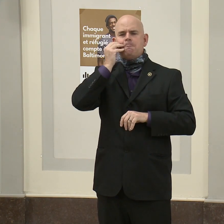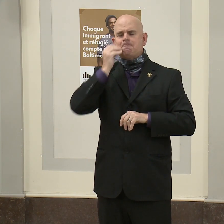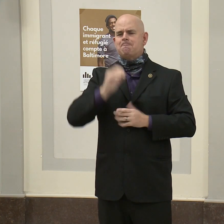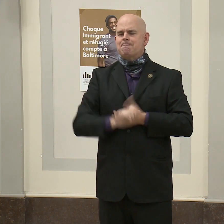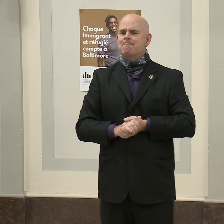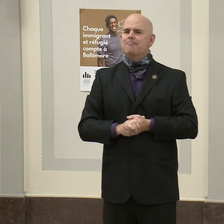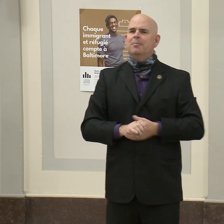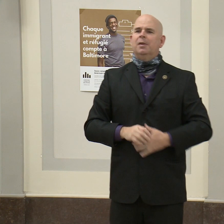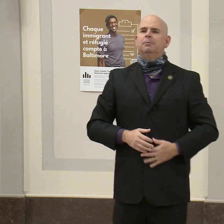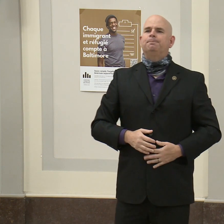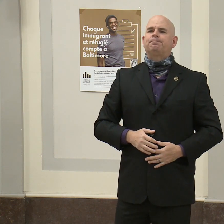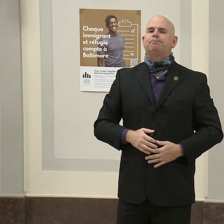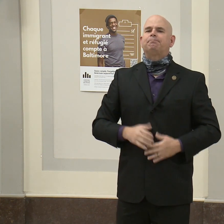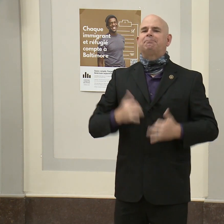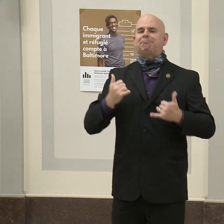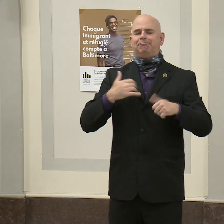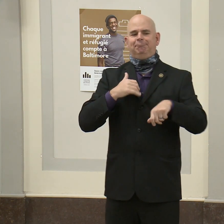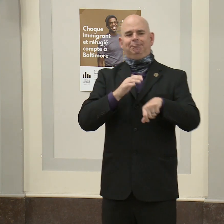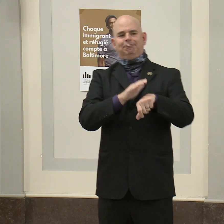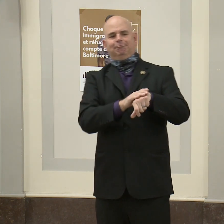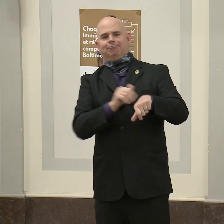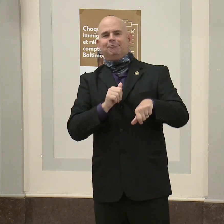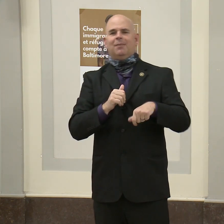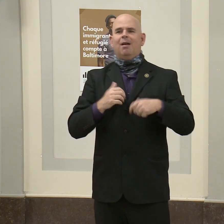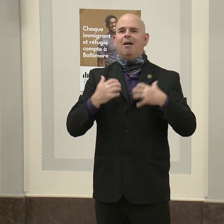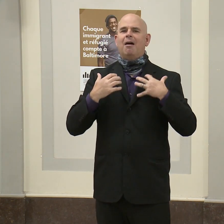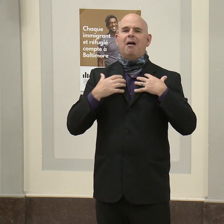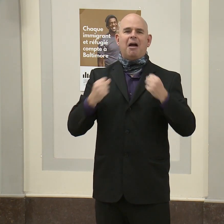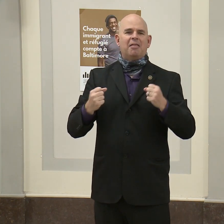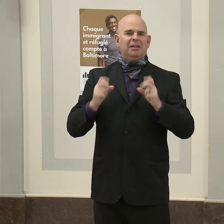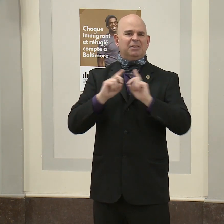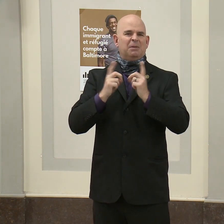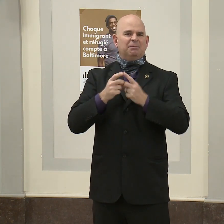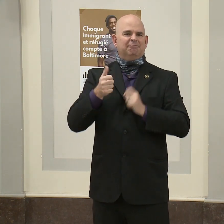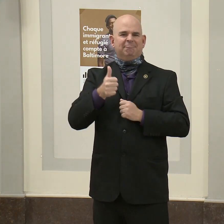on our COVID response and our work to support the residents of Baltimore.